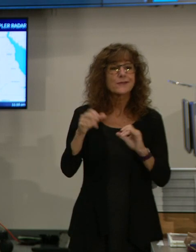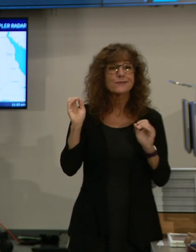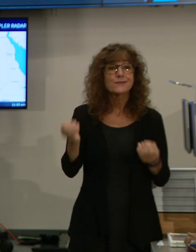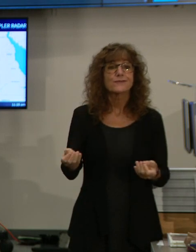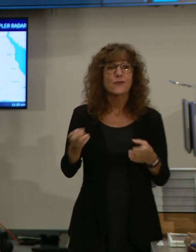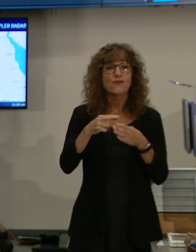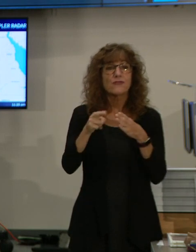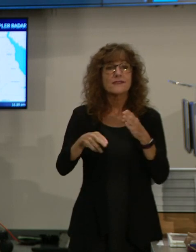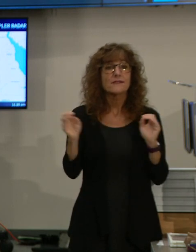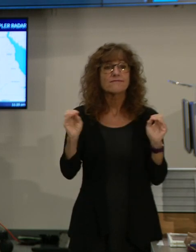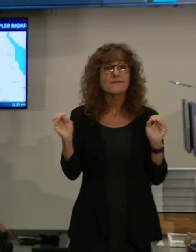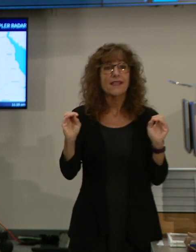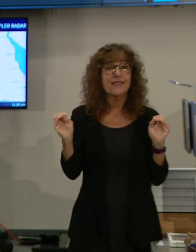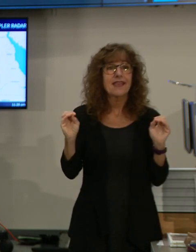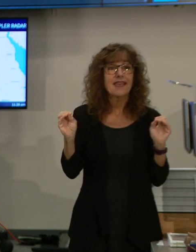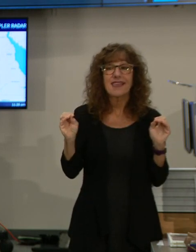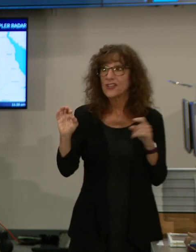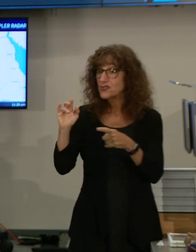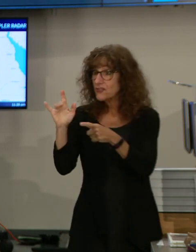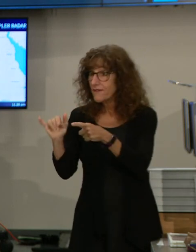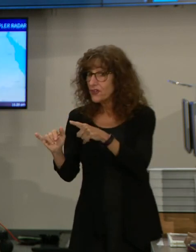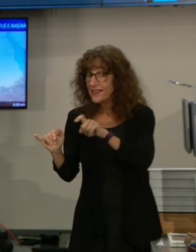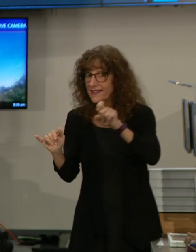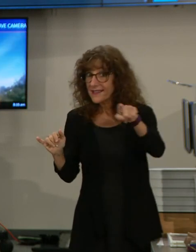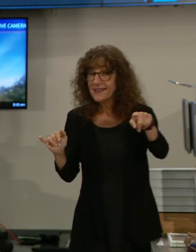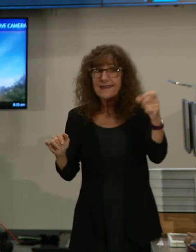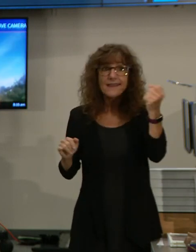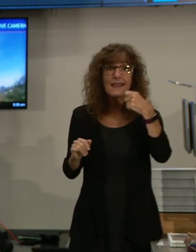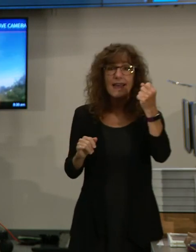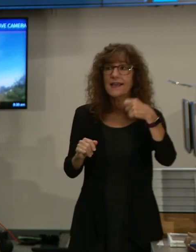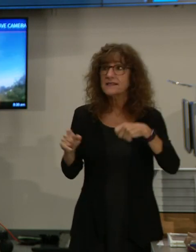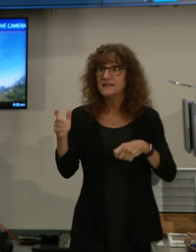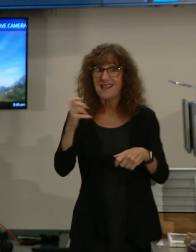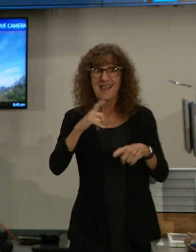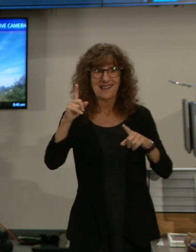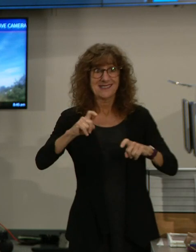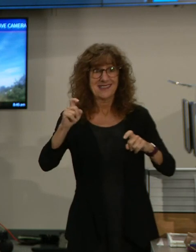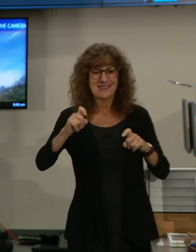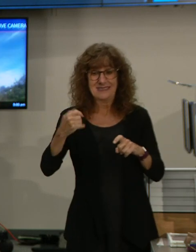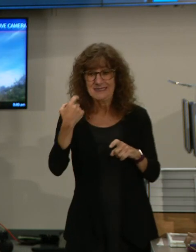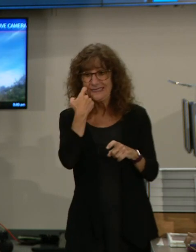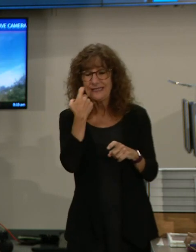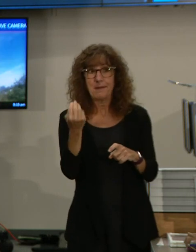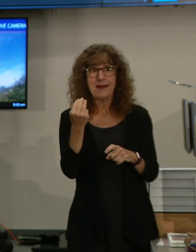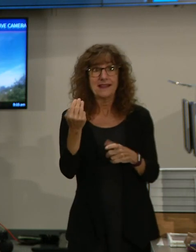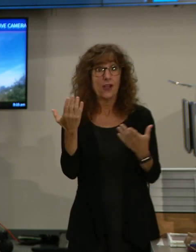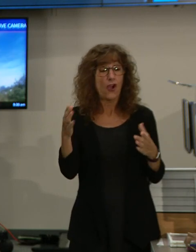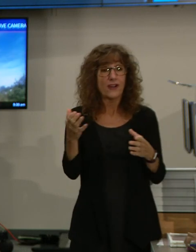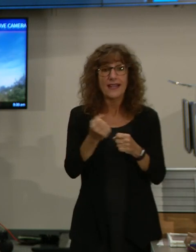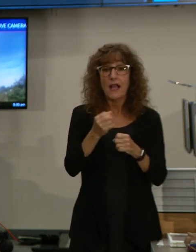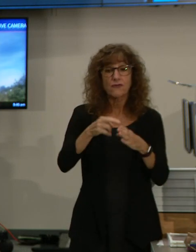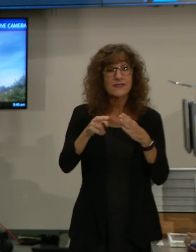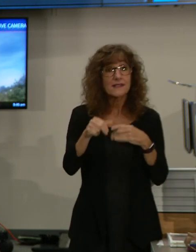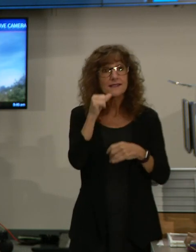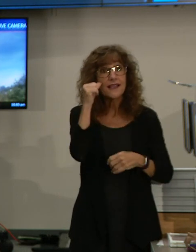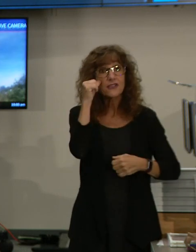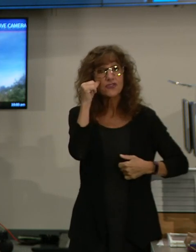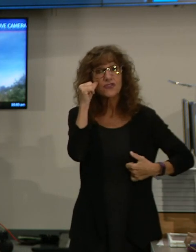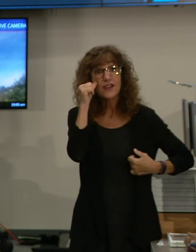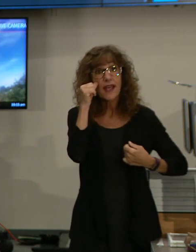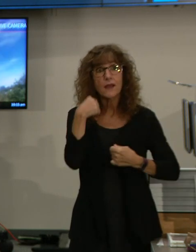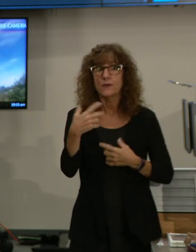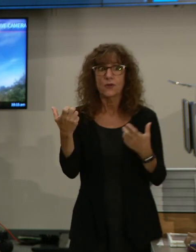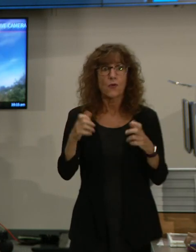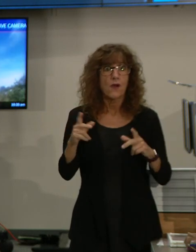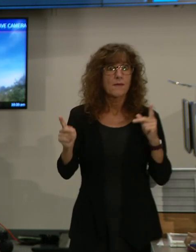test results. In Cheverly? Yeah. Oh, wow. I got tested there this Monday, and I got my test result yesterday. We don't